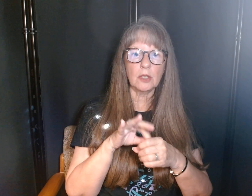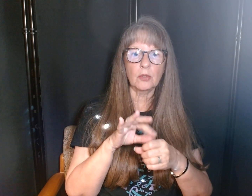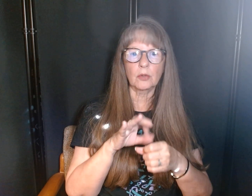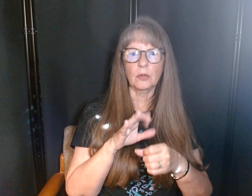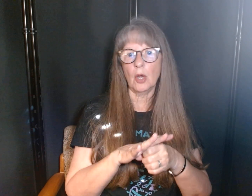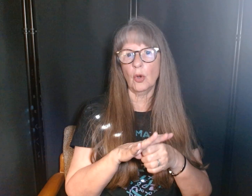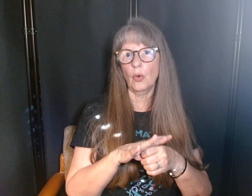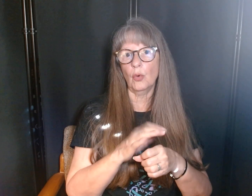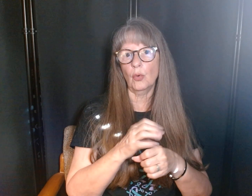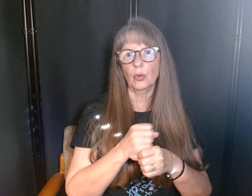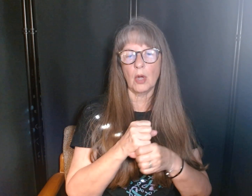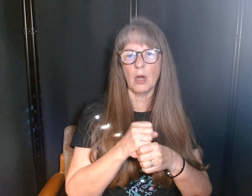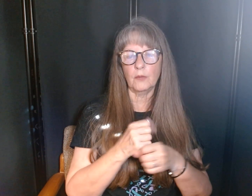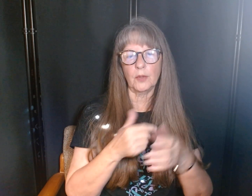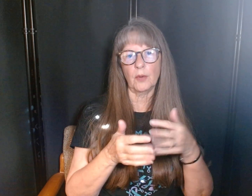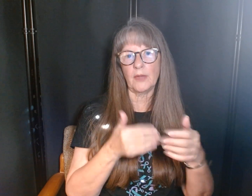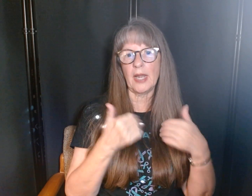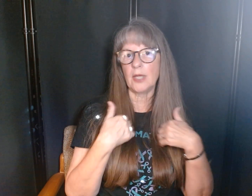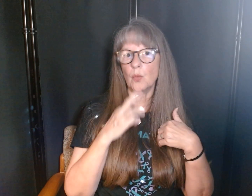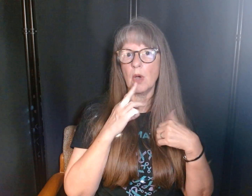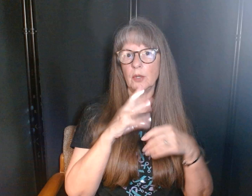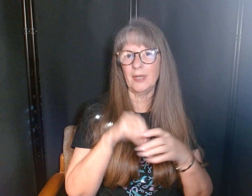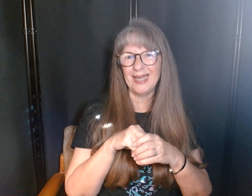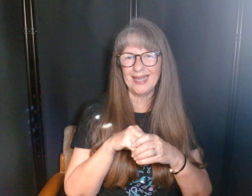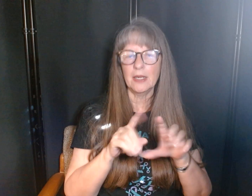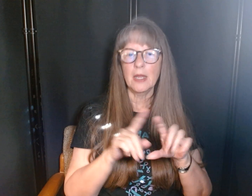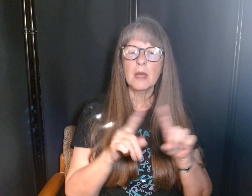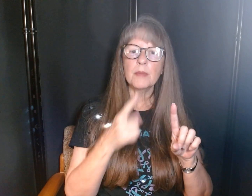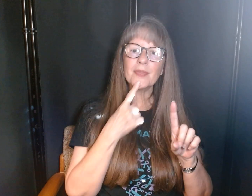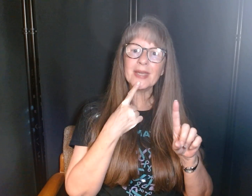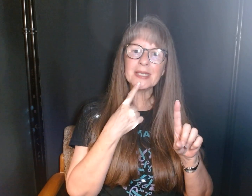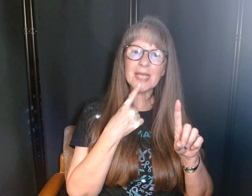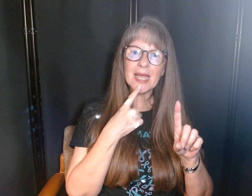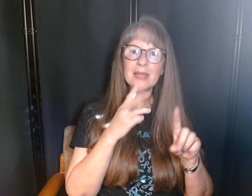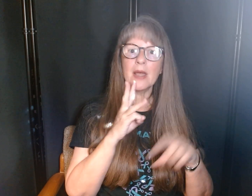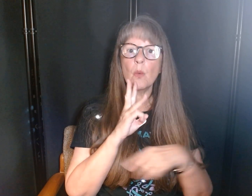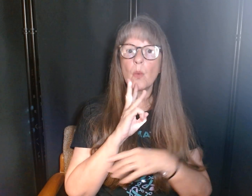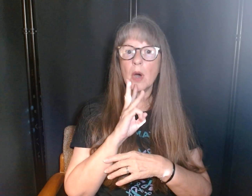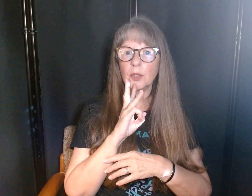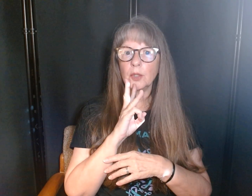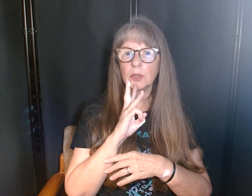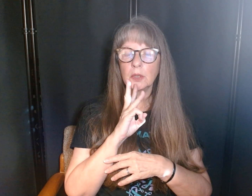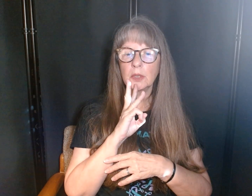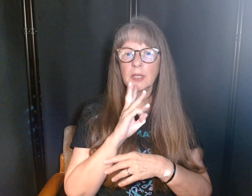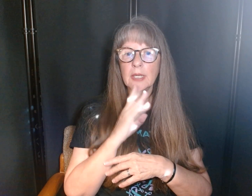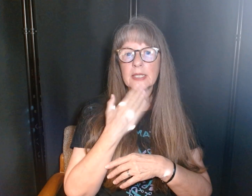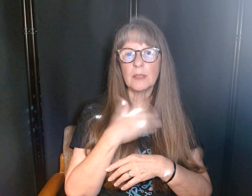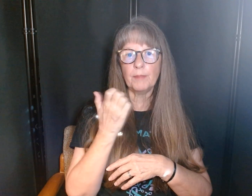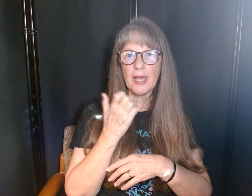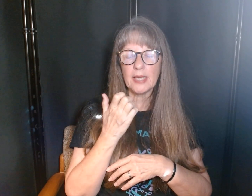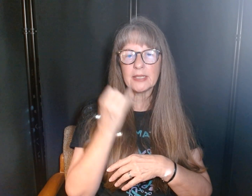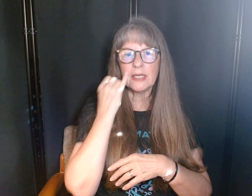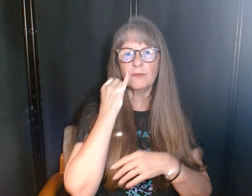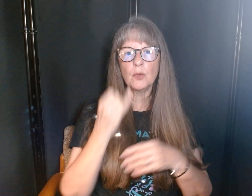or Coke or coffee or whatever that has water in it? But they say that water is the best. And if you want